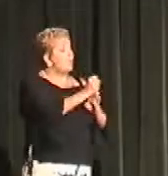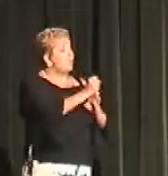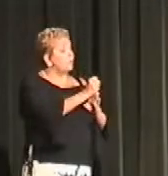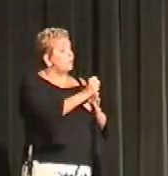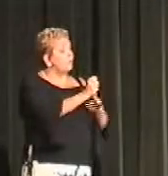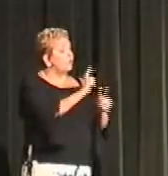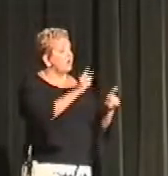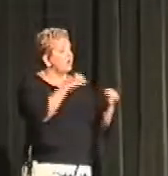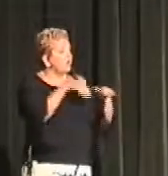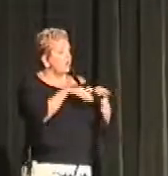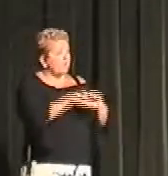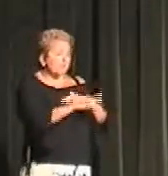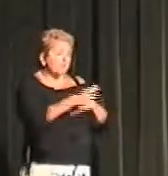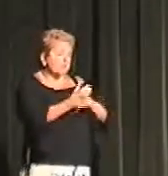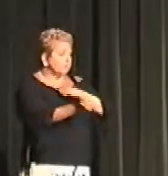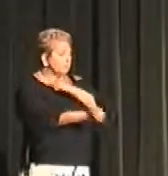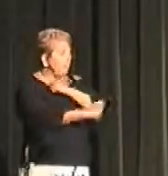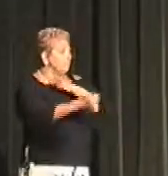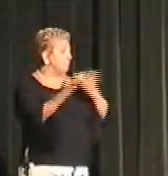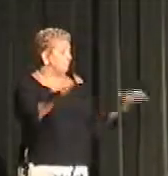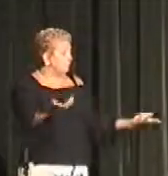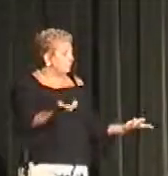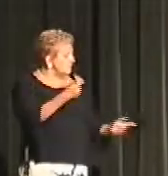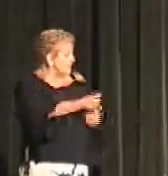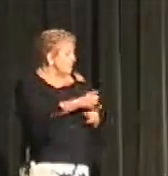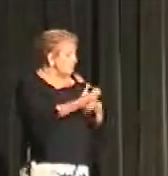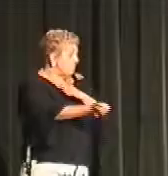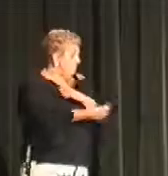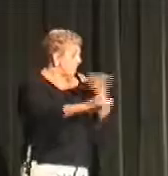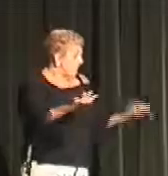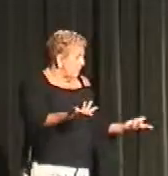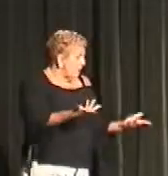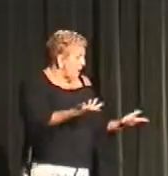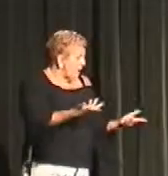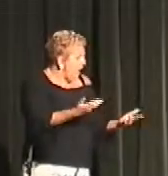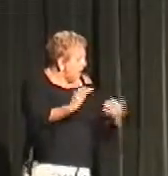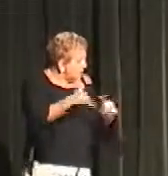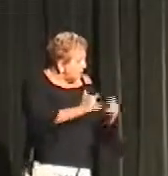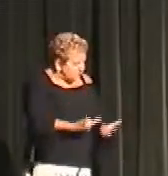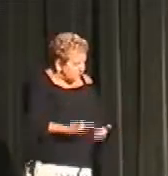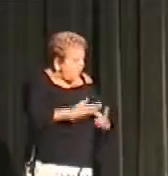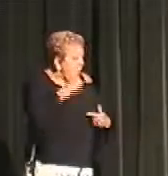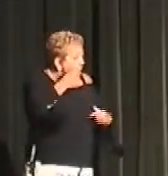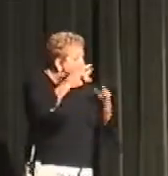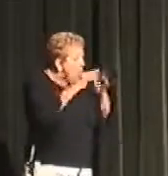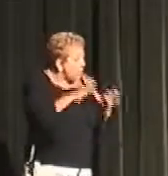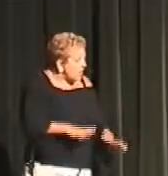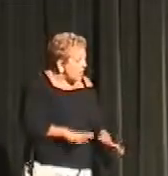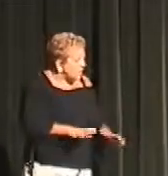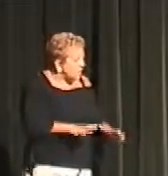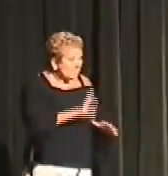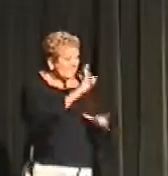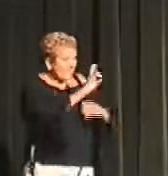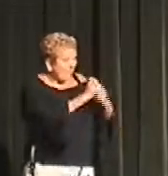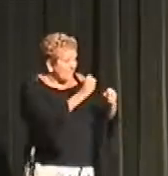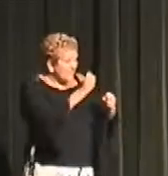Row, and he lived on Skid Row until he was 7 years sober. And even at that point, he was several weeks behind in his